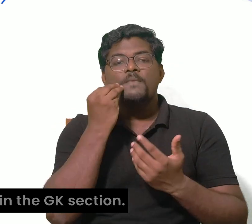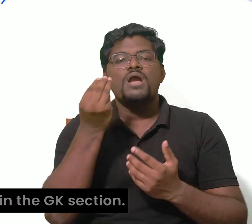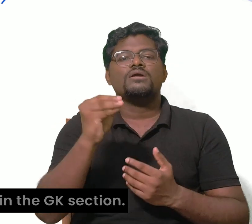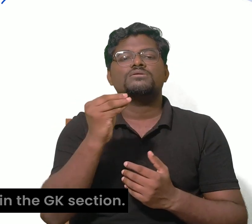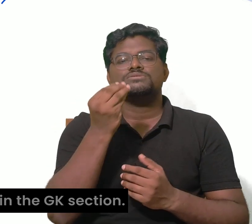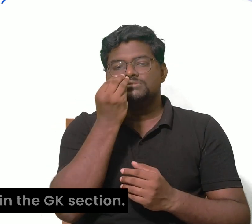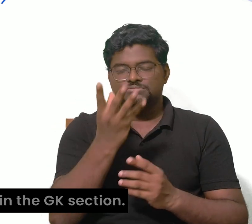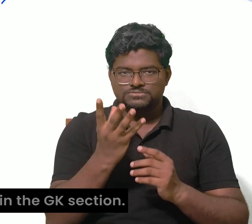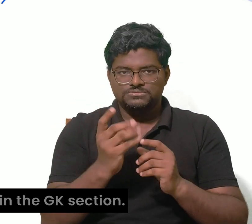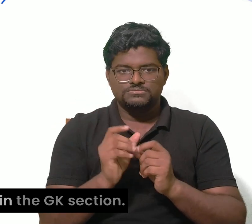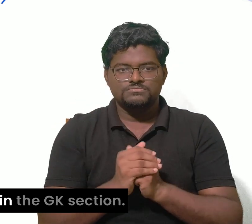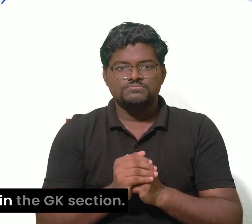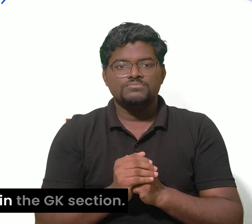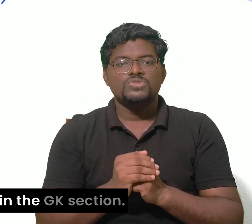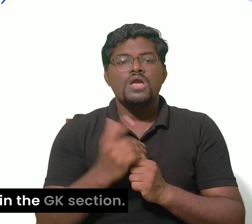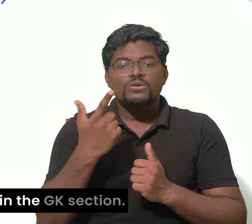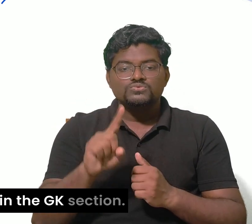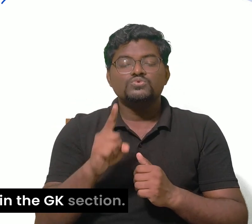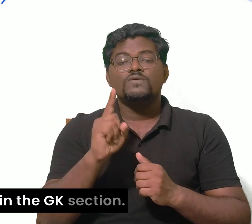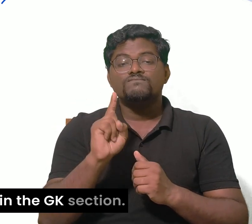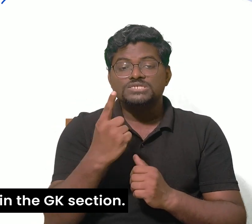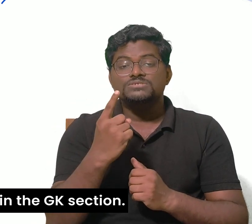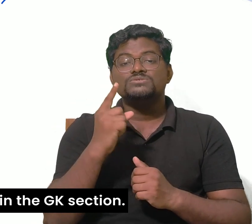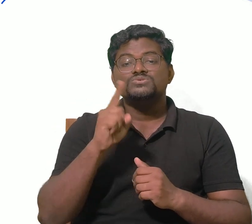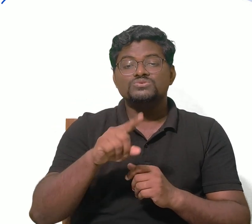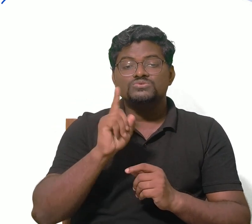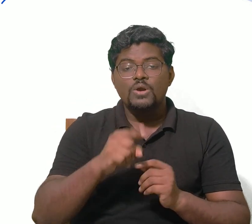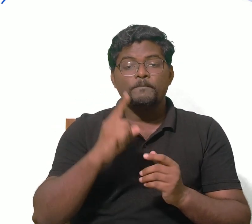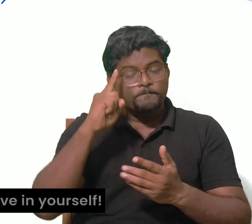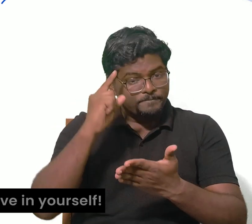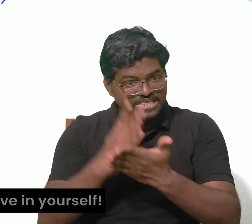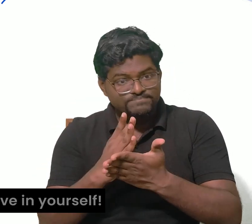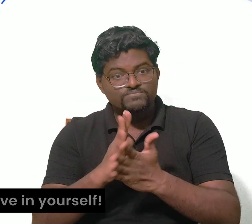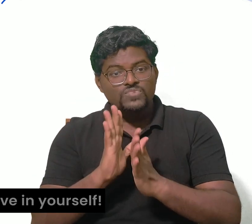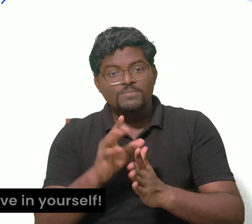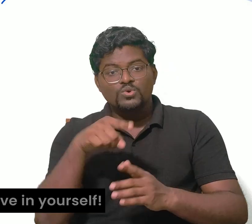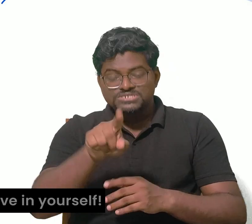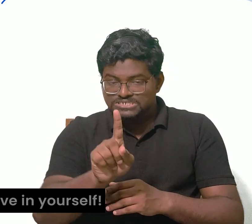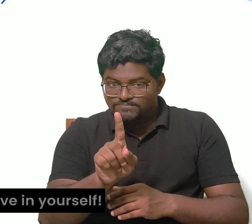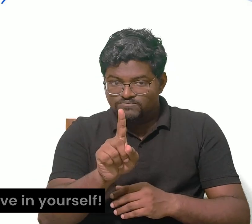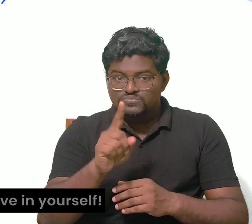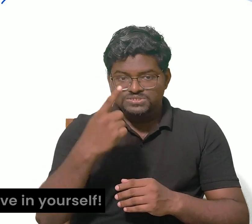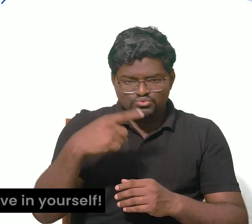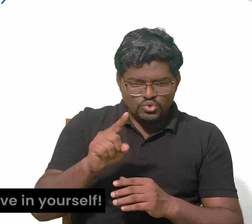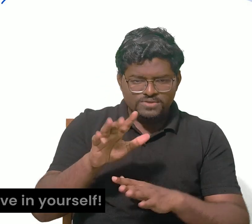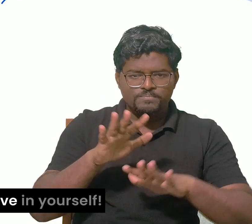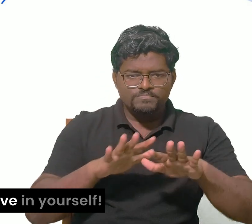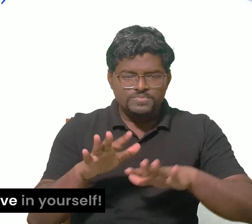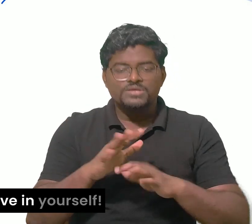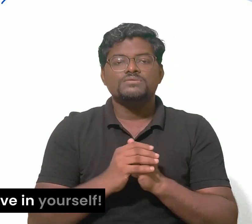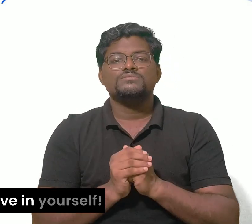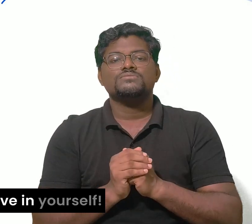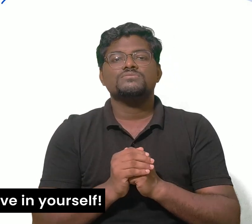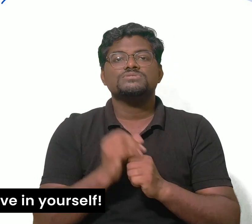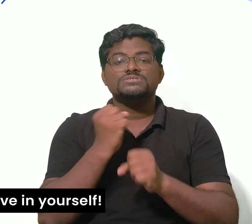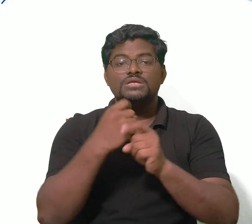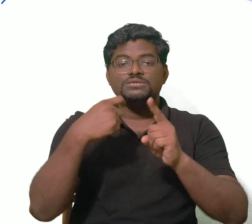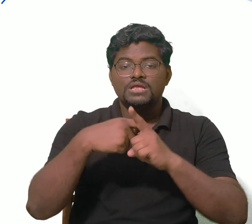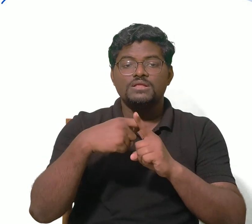you will get good marks in GK part also. So first of all, you have to believe yourself, right?